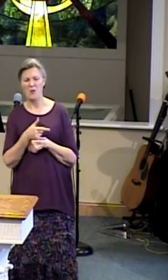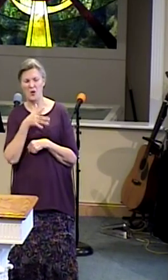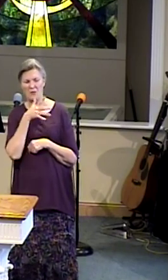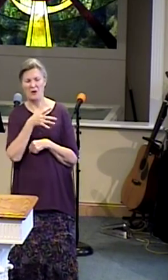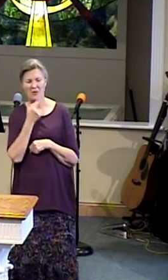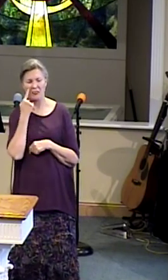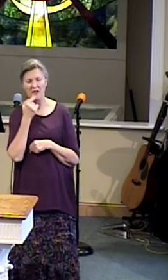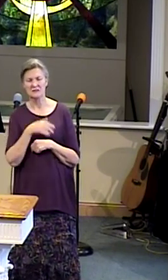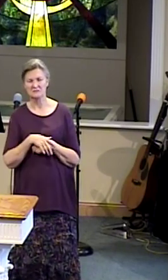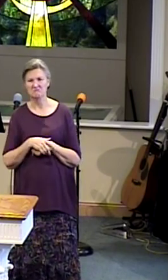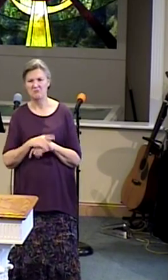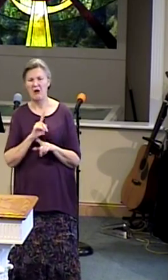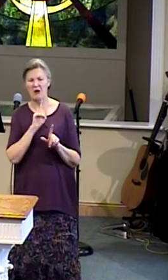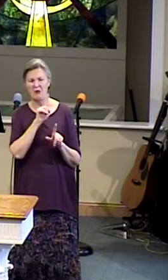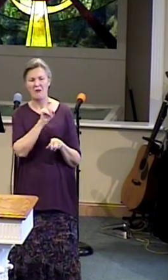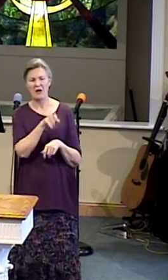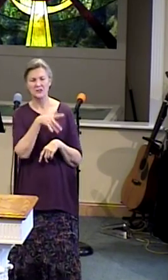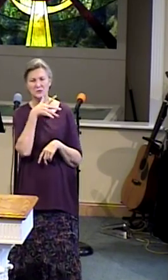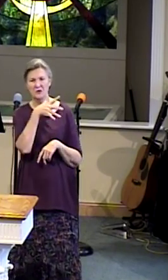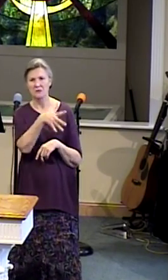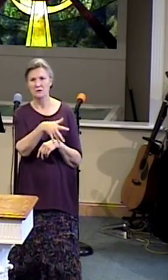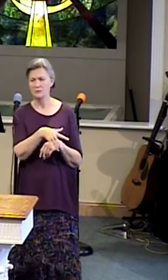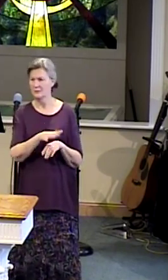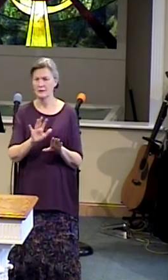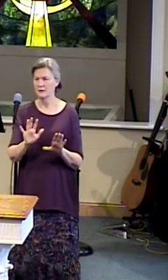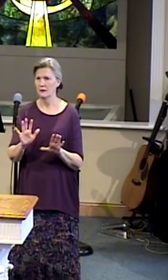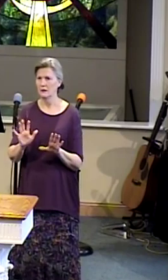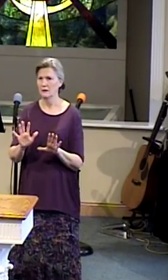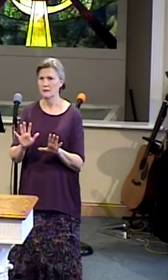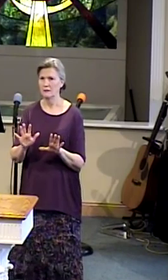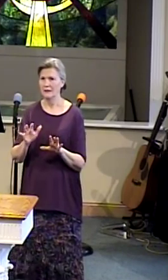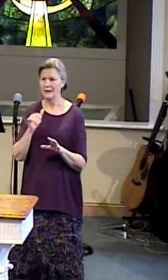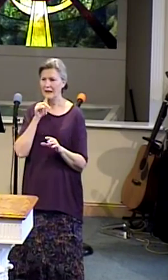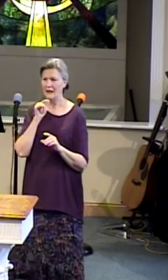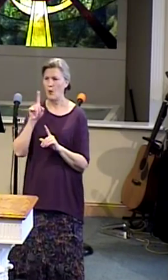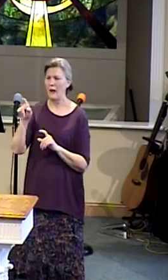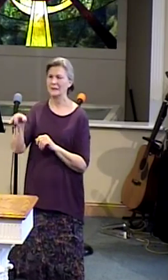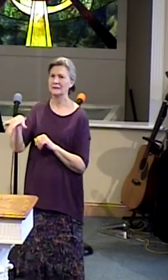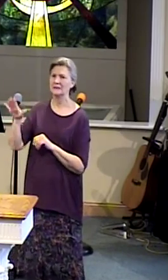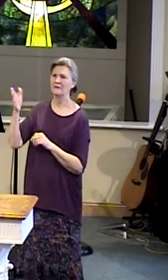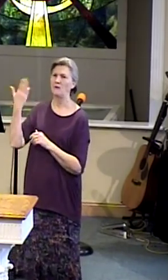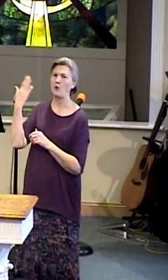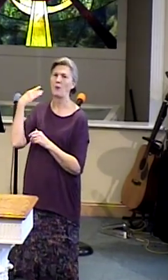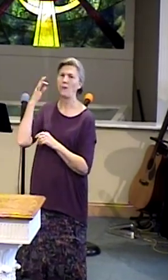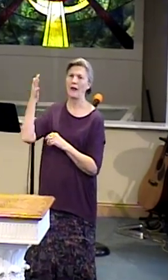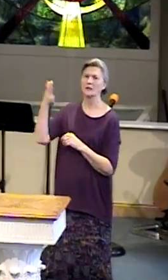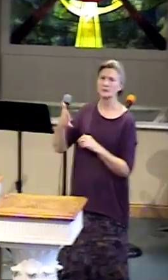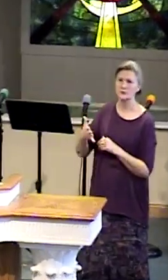thinks. He didn't. He didn't go ask his former pastor either.